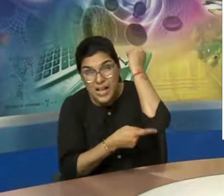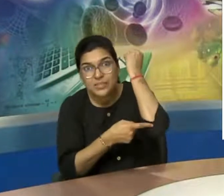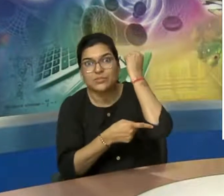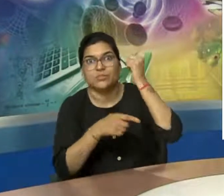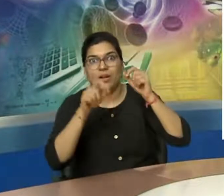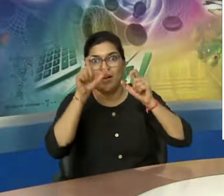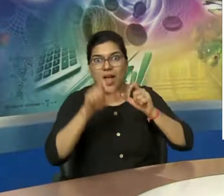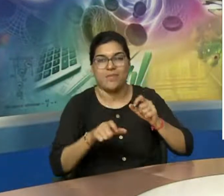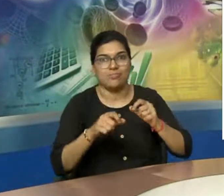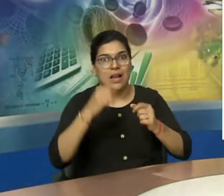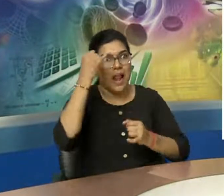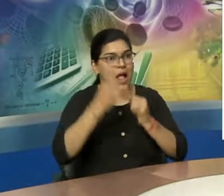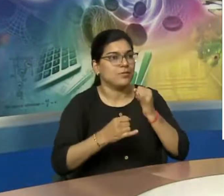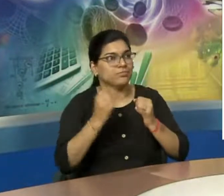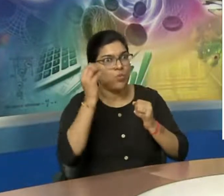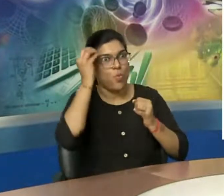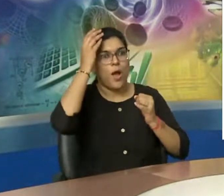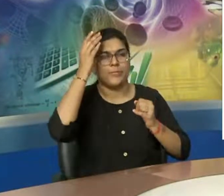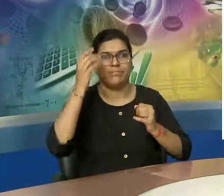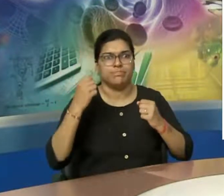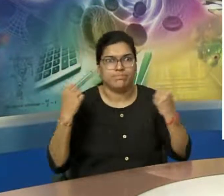Humans belong to a species of Homo sapiens,